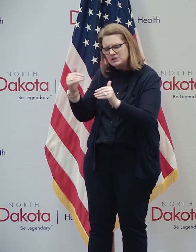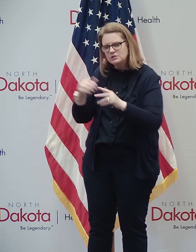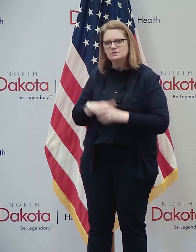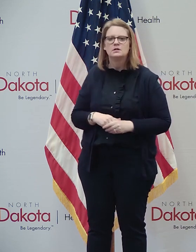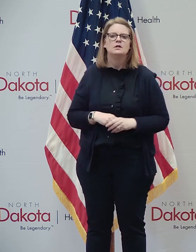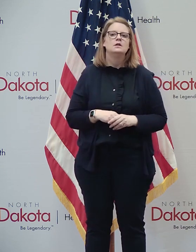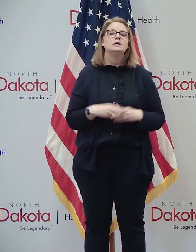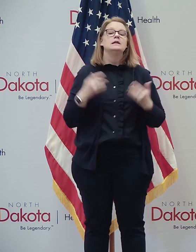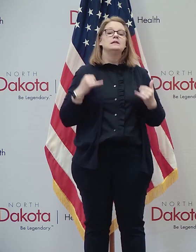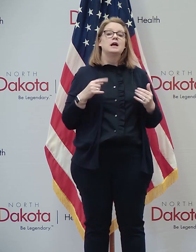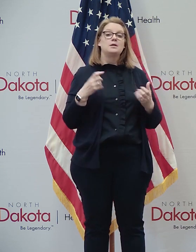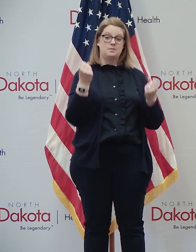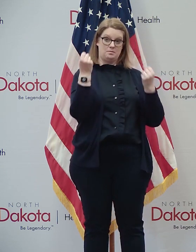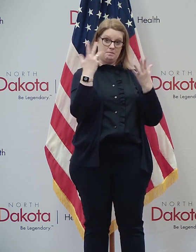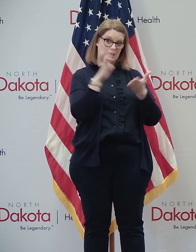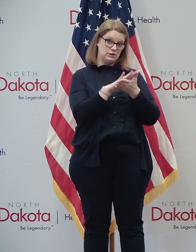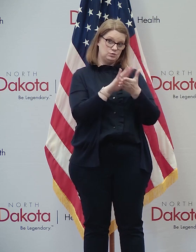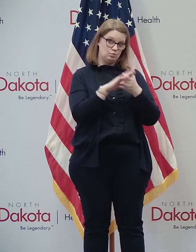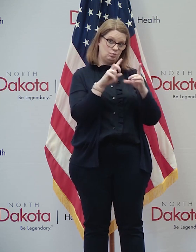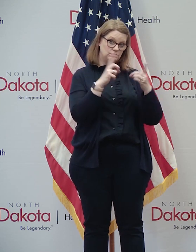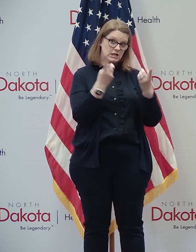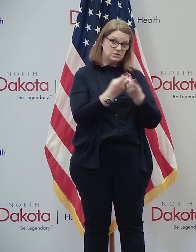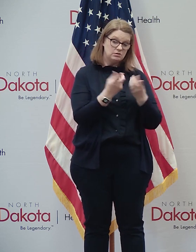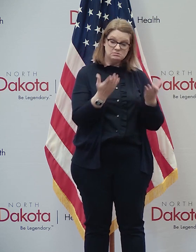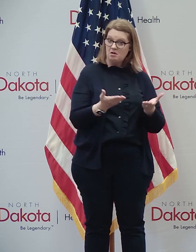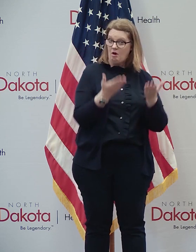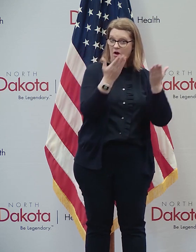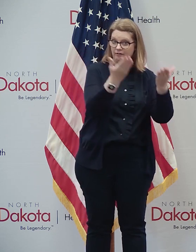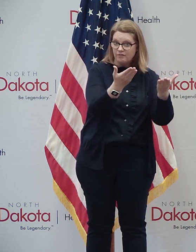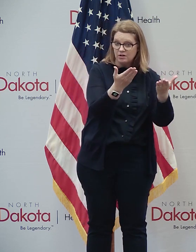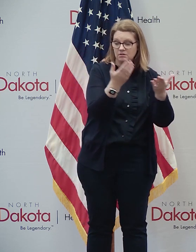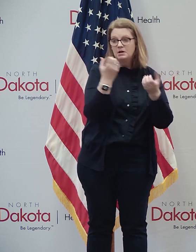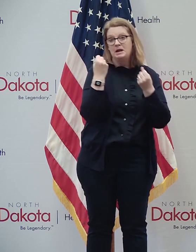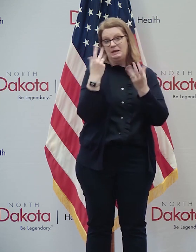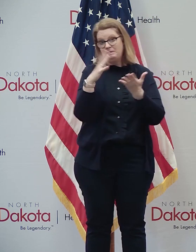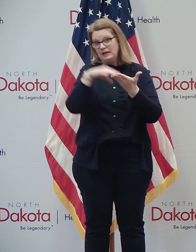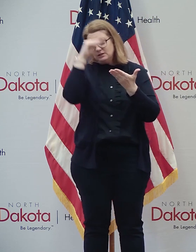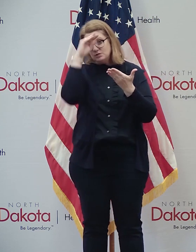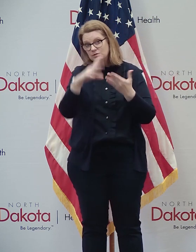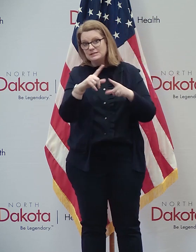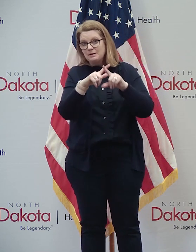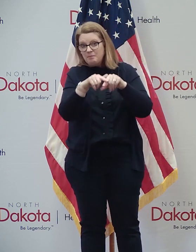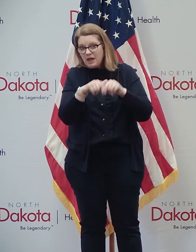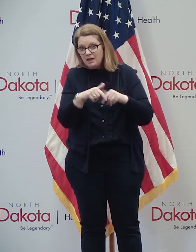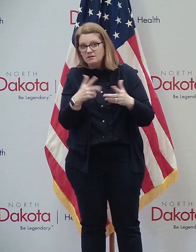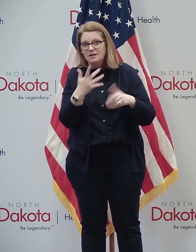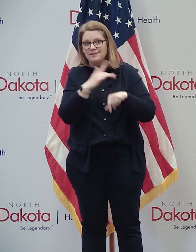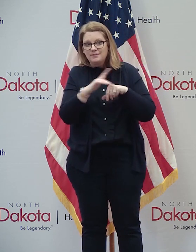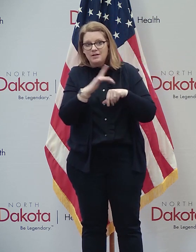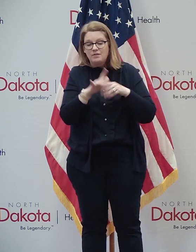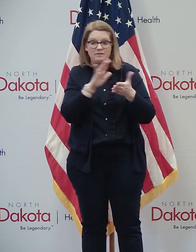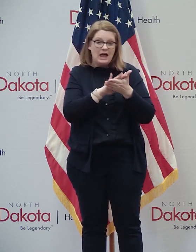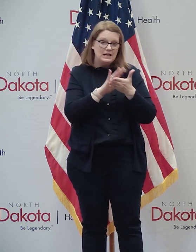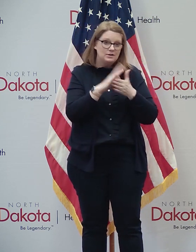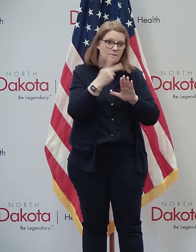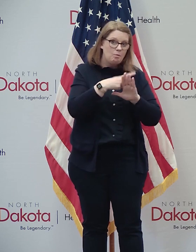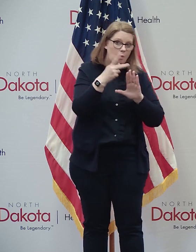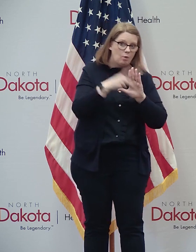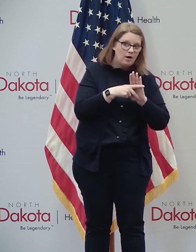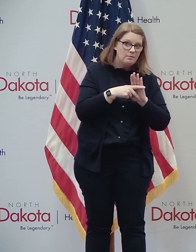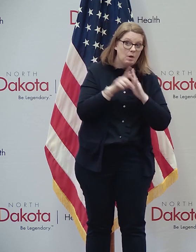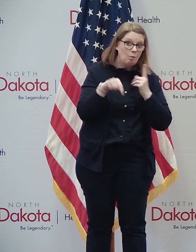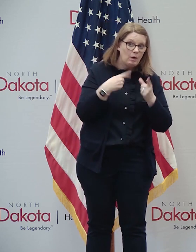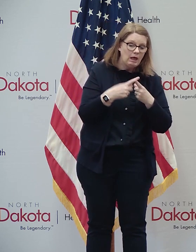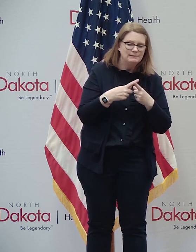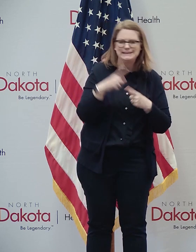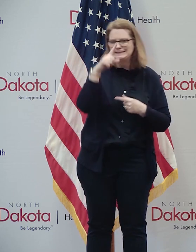As you know, many of our school districts offer and many students depend on the availability of academic programming during the summer